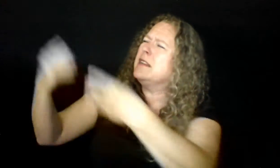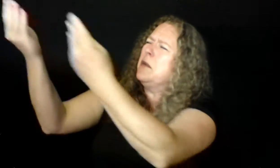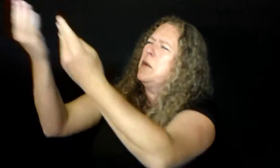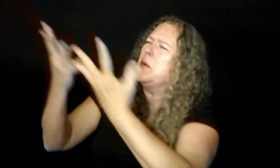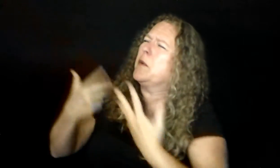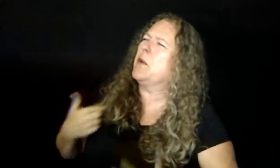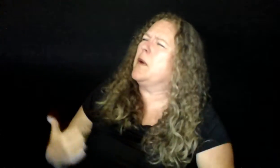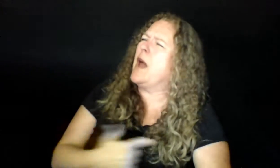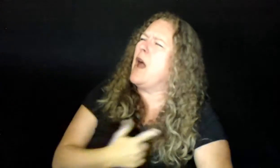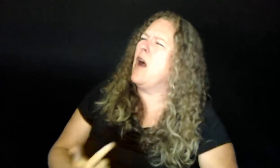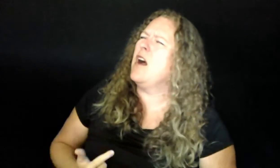today.